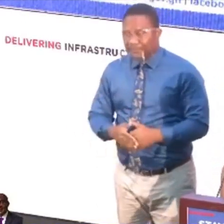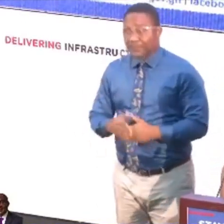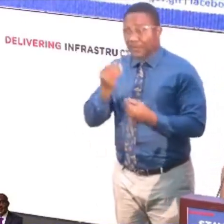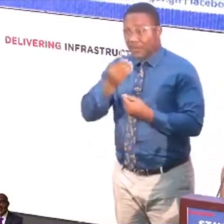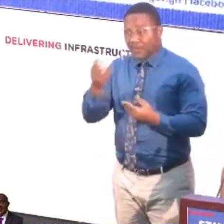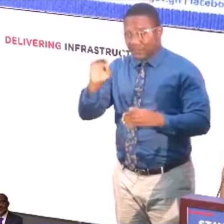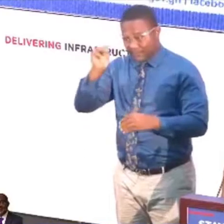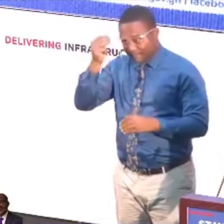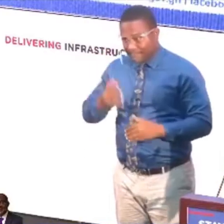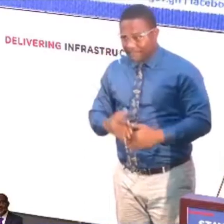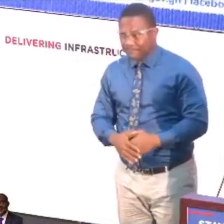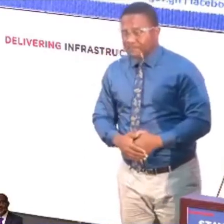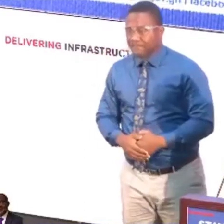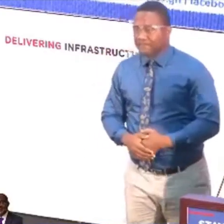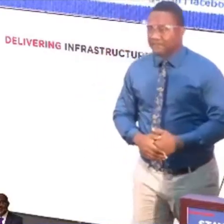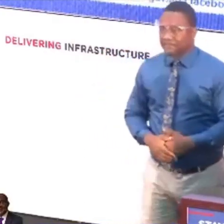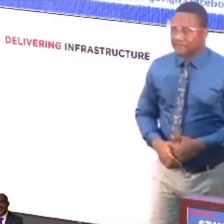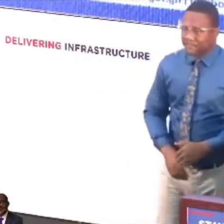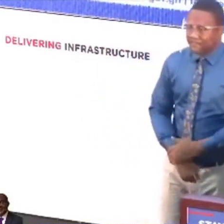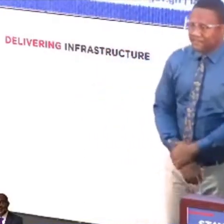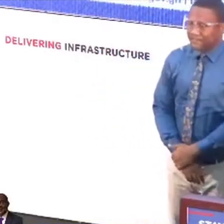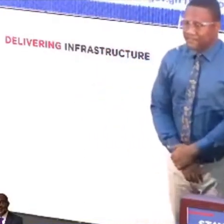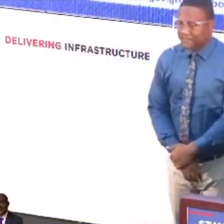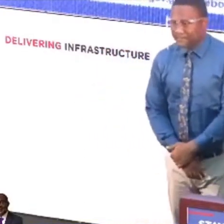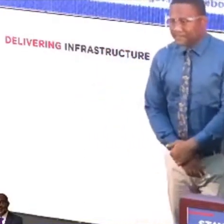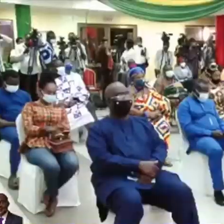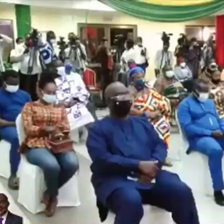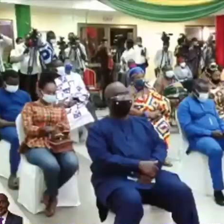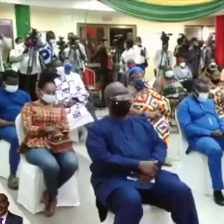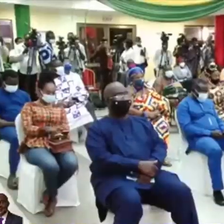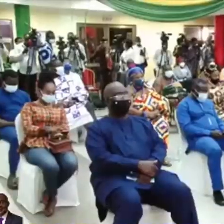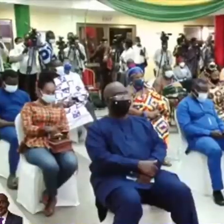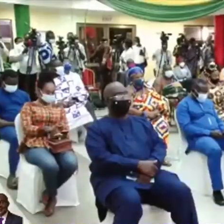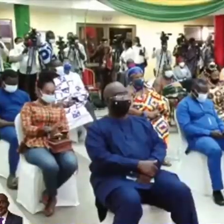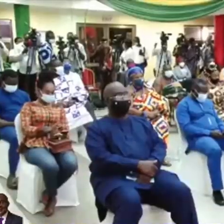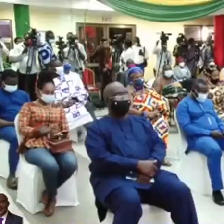Information to wrap up.